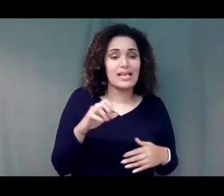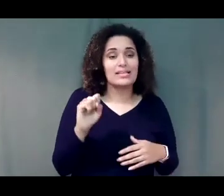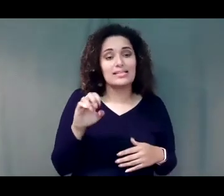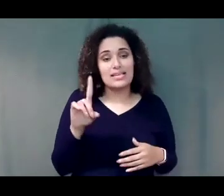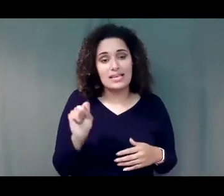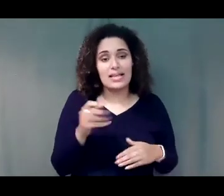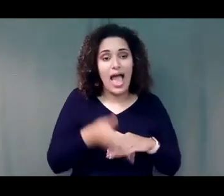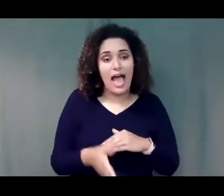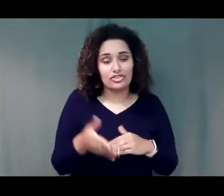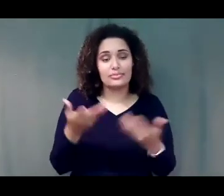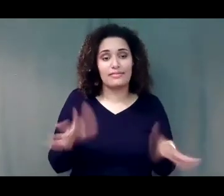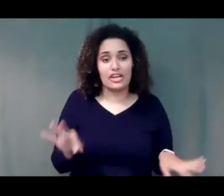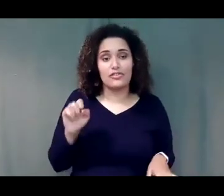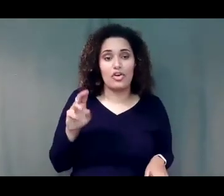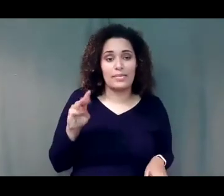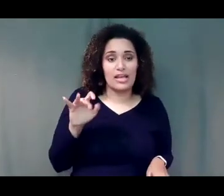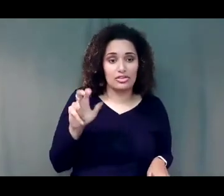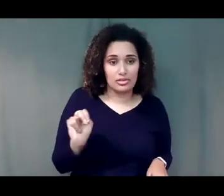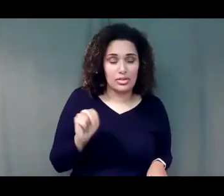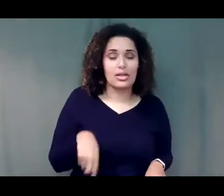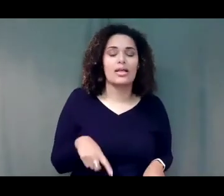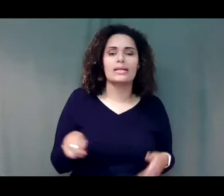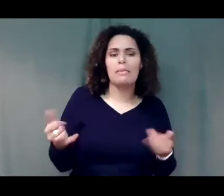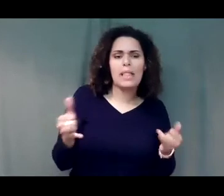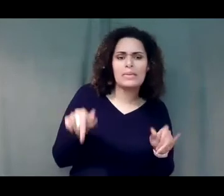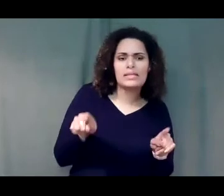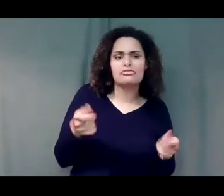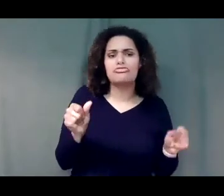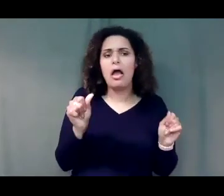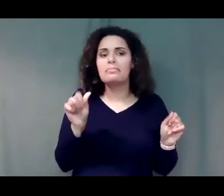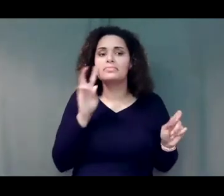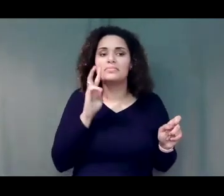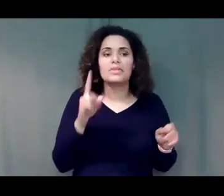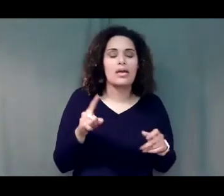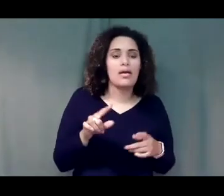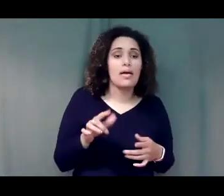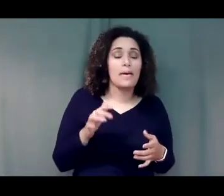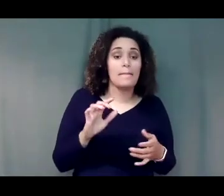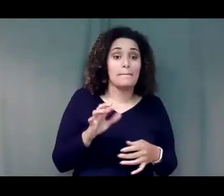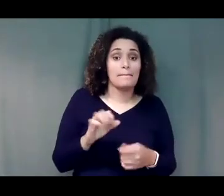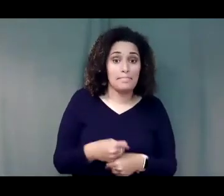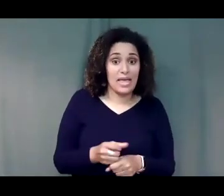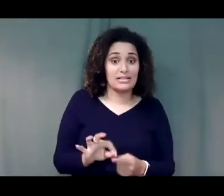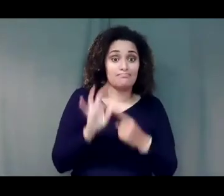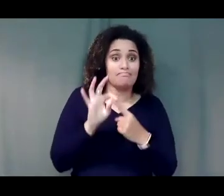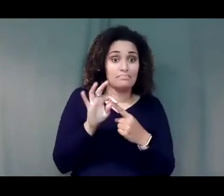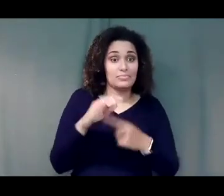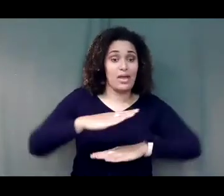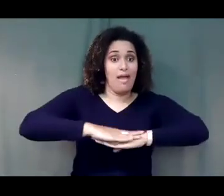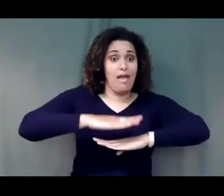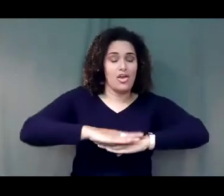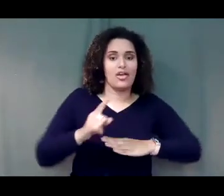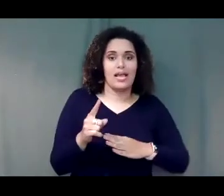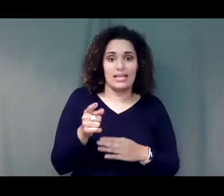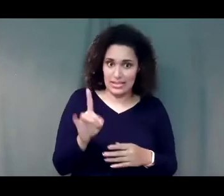bunch out to him and said, play around with this and see what you can do. Would you make us a custom counter? So he did, and he ultimately did find a way to put it all